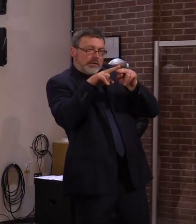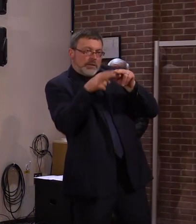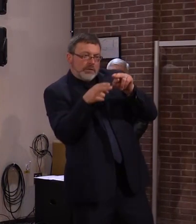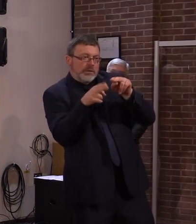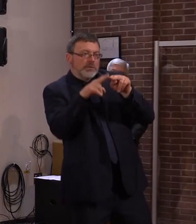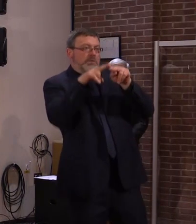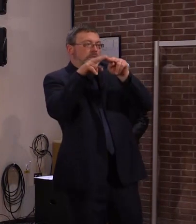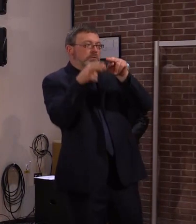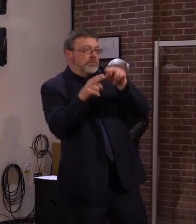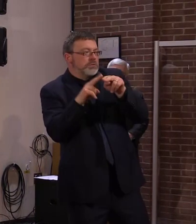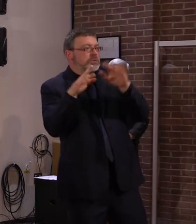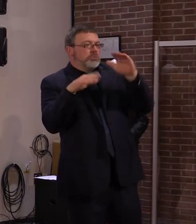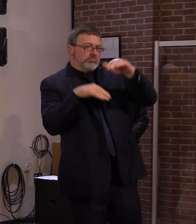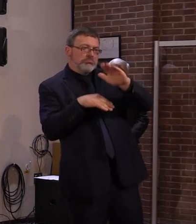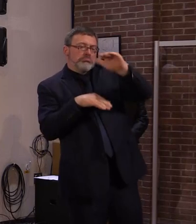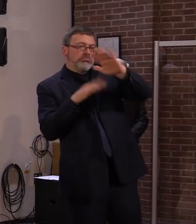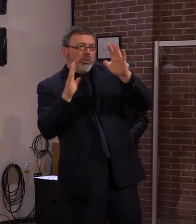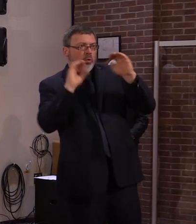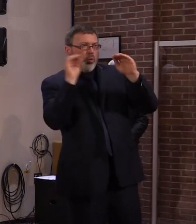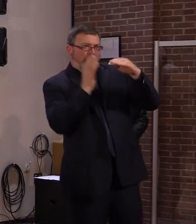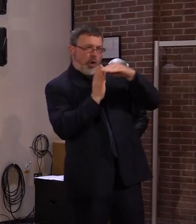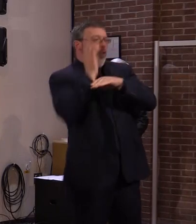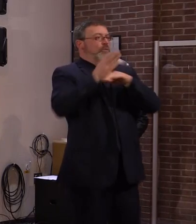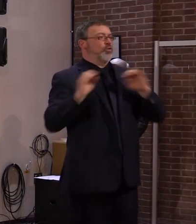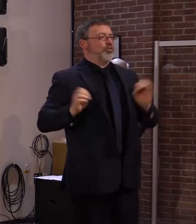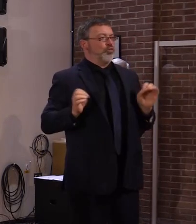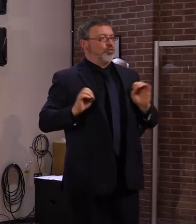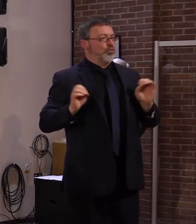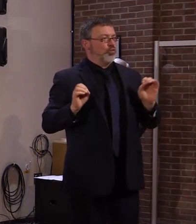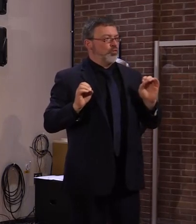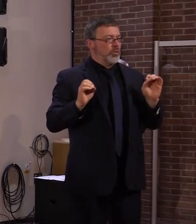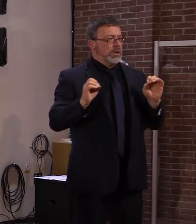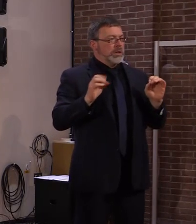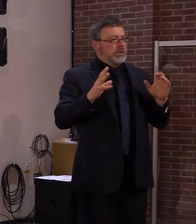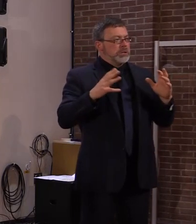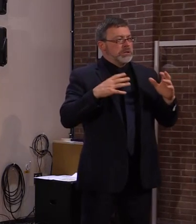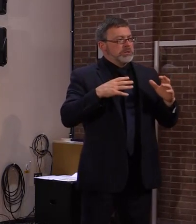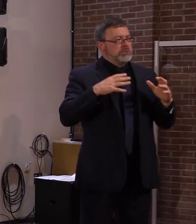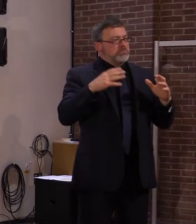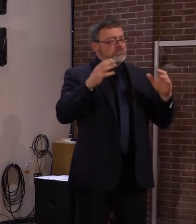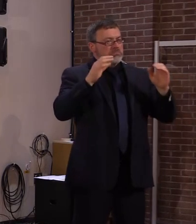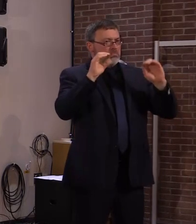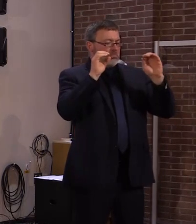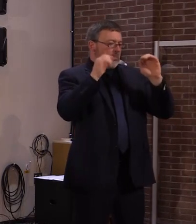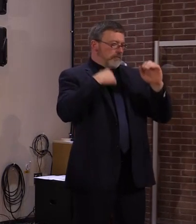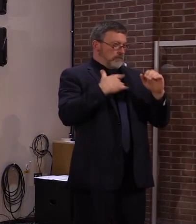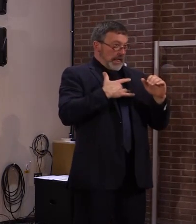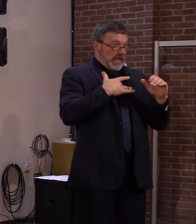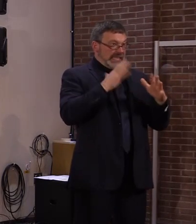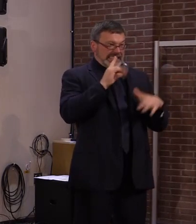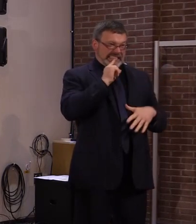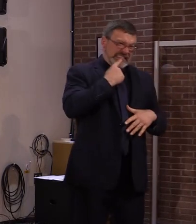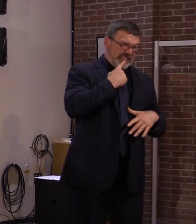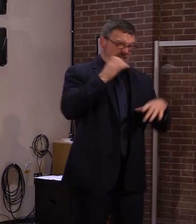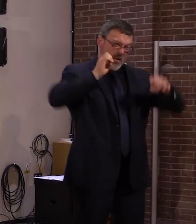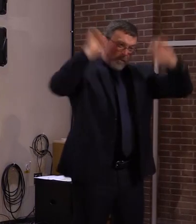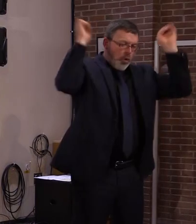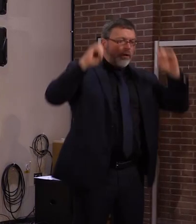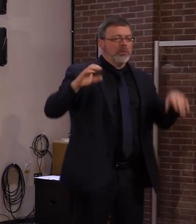were before, so I don't believe we'll hit that mark. We want to prevent that from happening before it